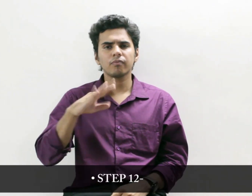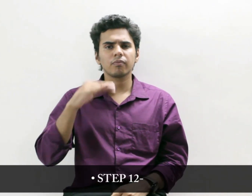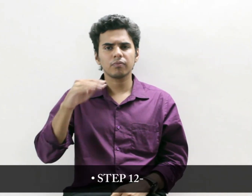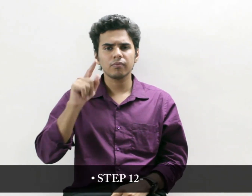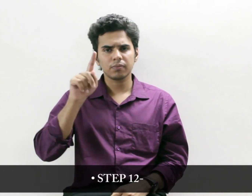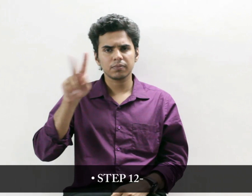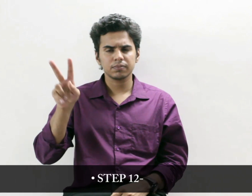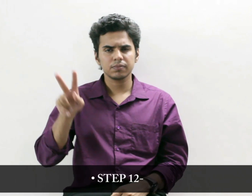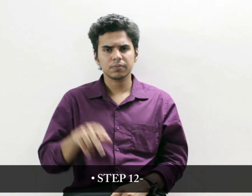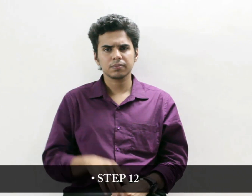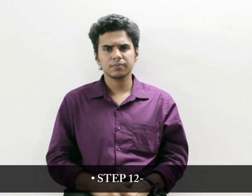12.